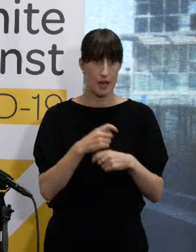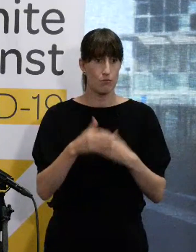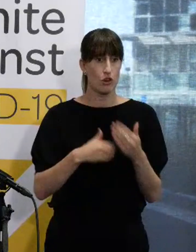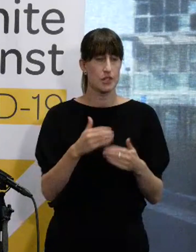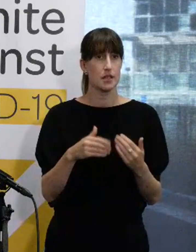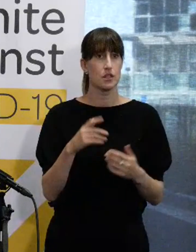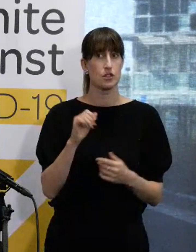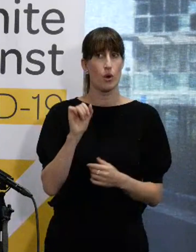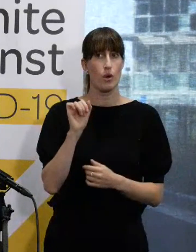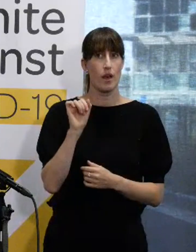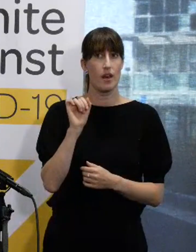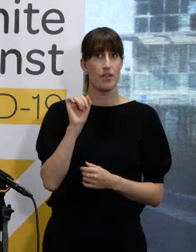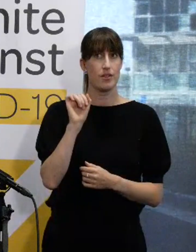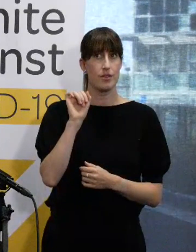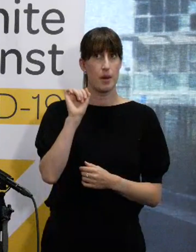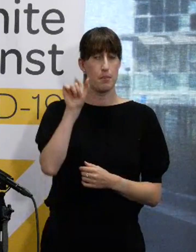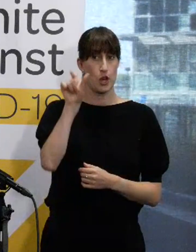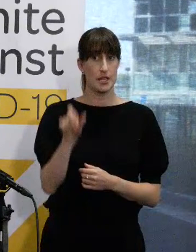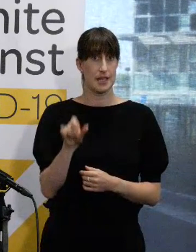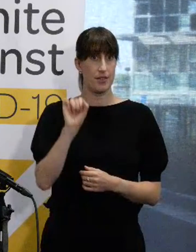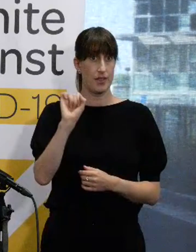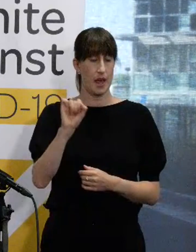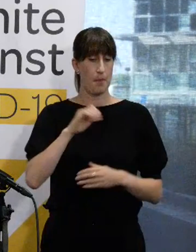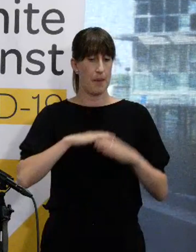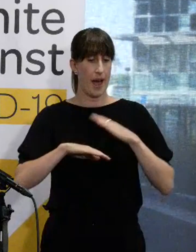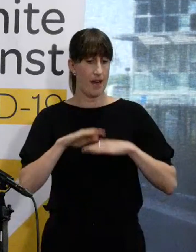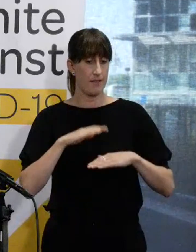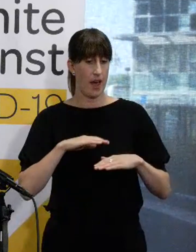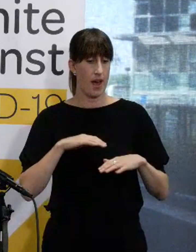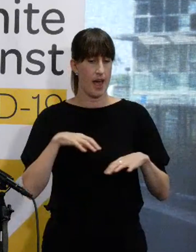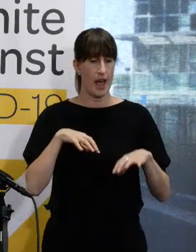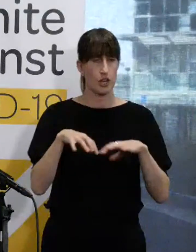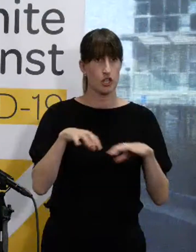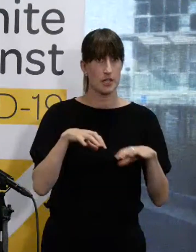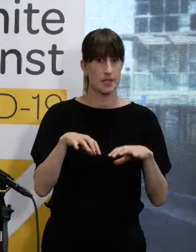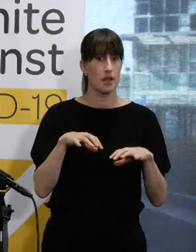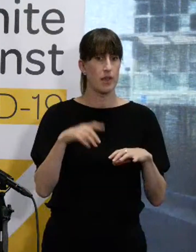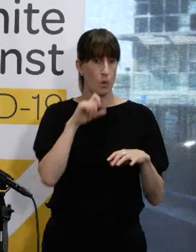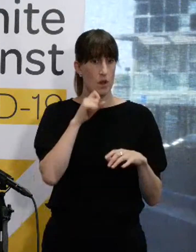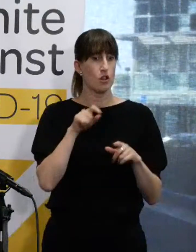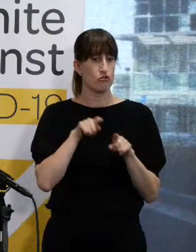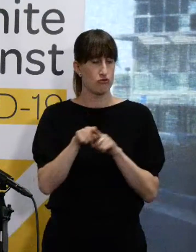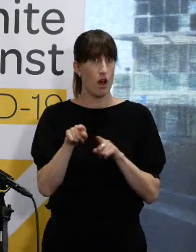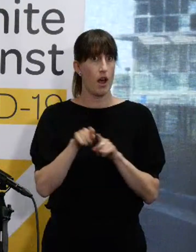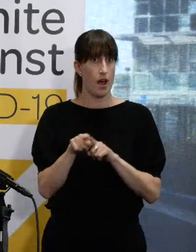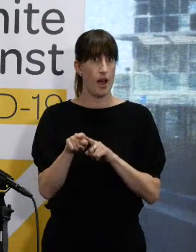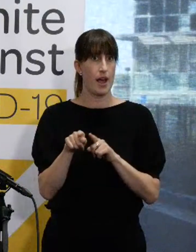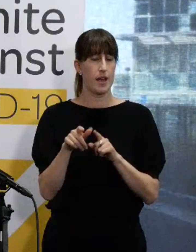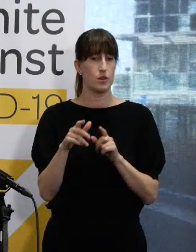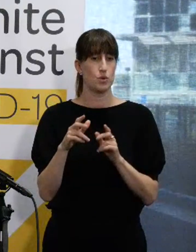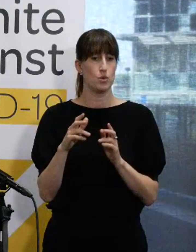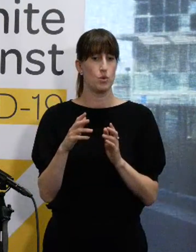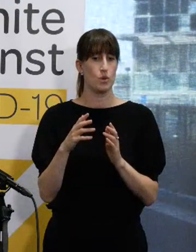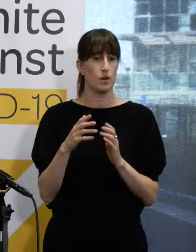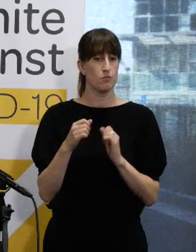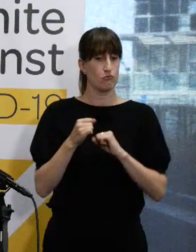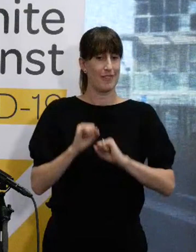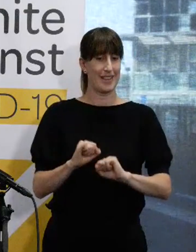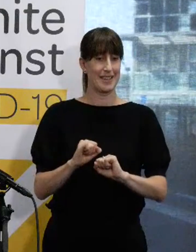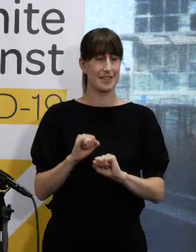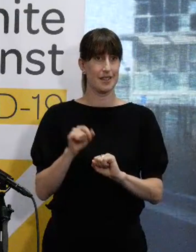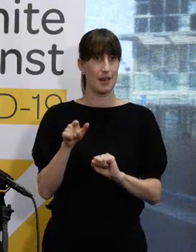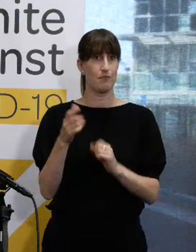actions and behaviours prior to travel, I think, are likely to be modified to reduce the risk that they will not be able to travel. We